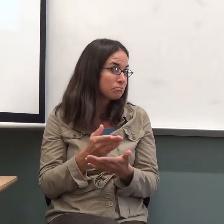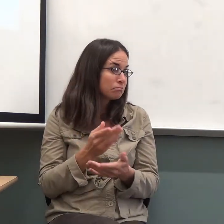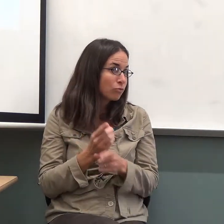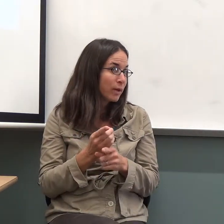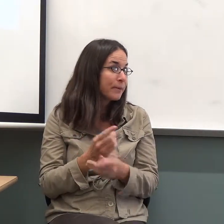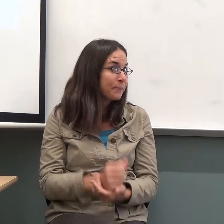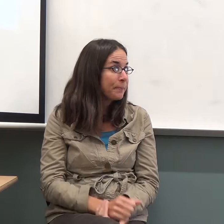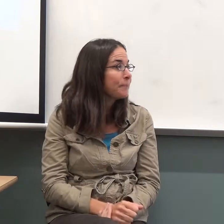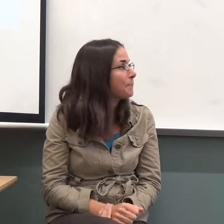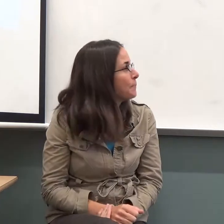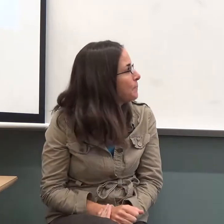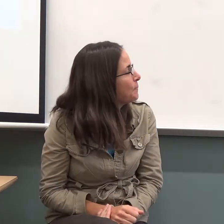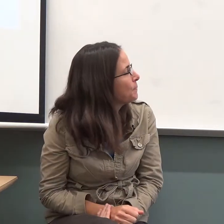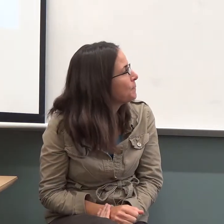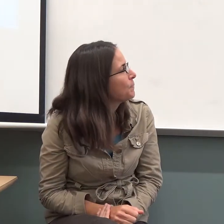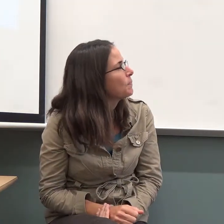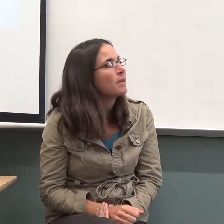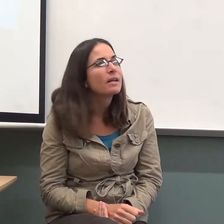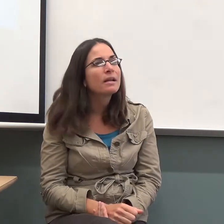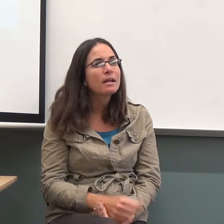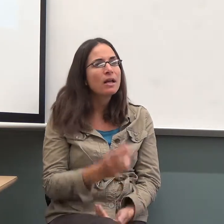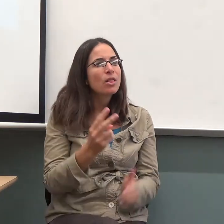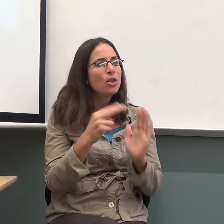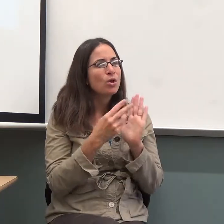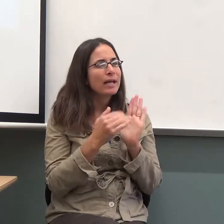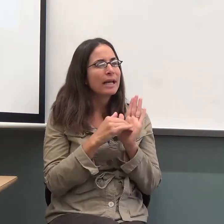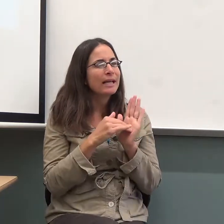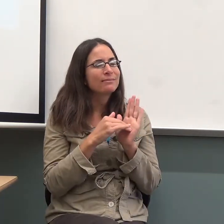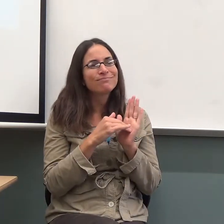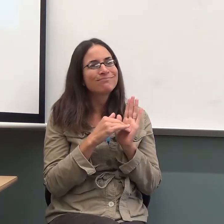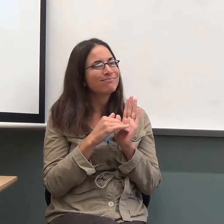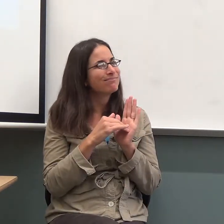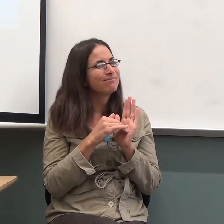However, if I look at that topic sentence and I said, what's the subject?